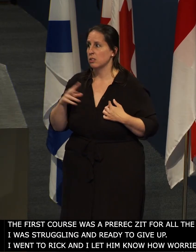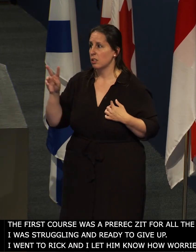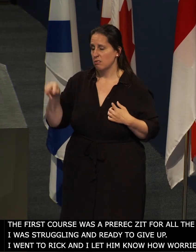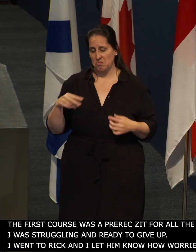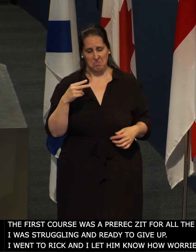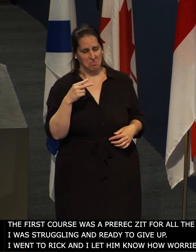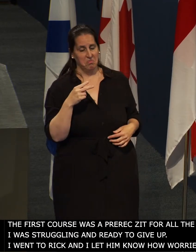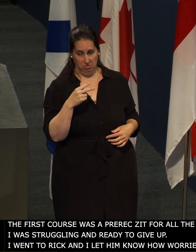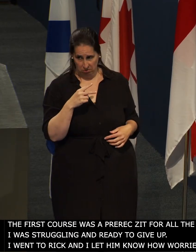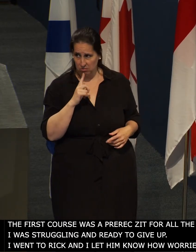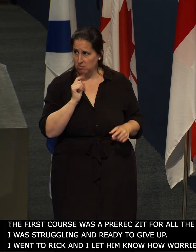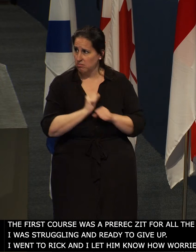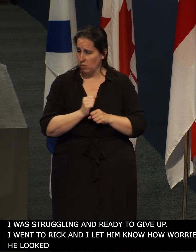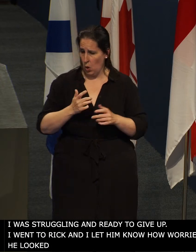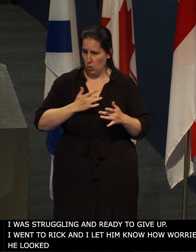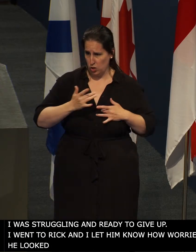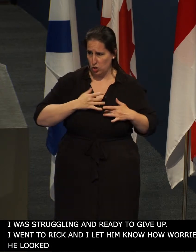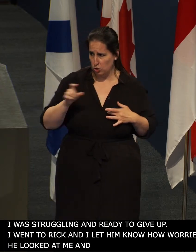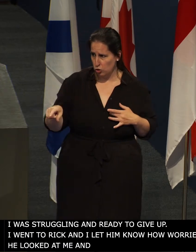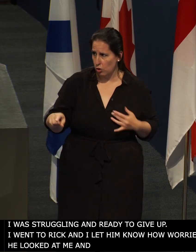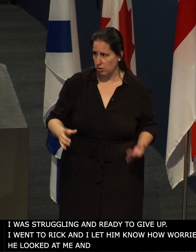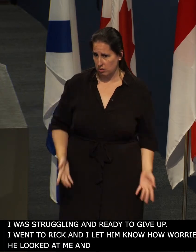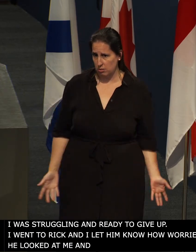said, "You should be worried."